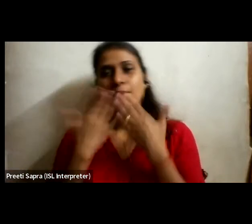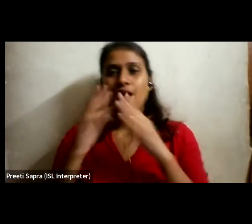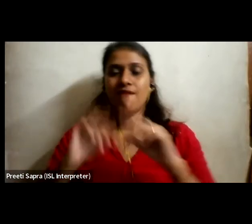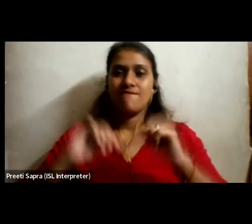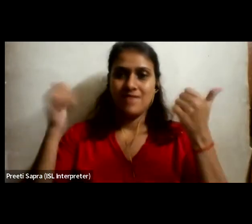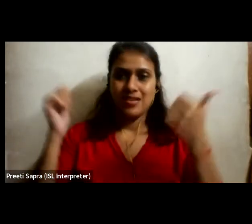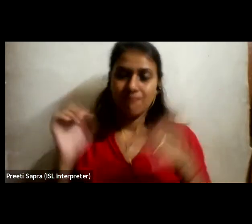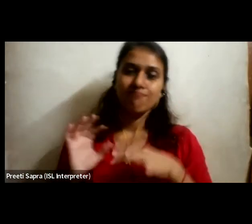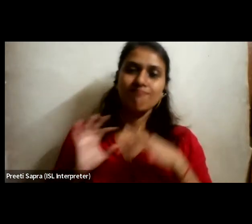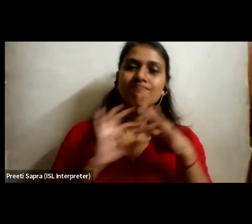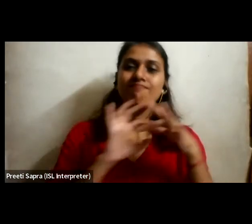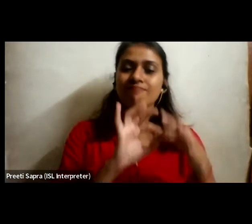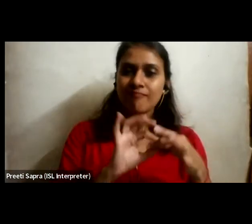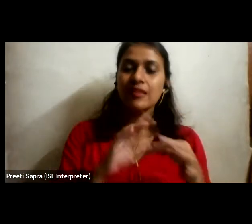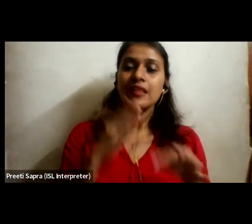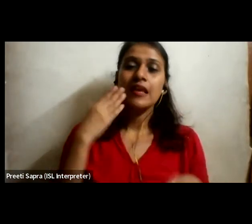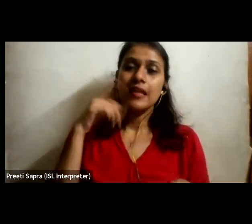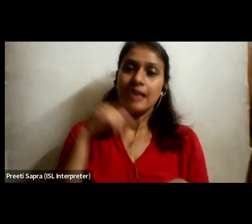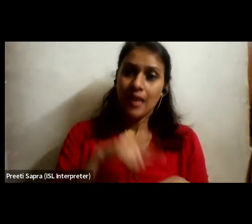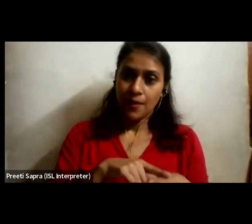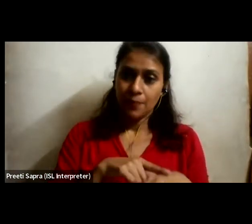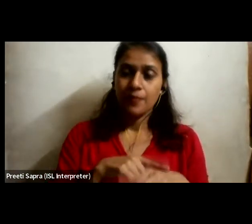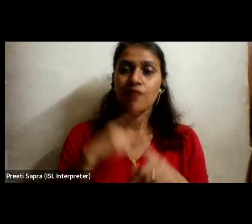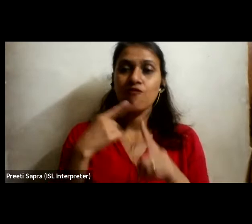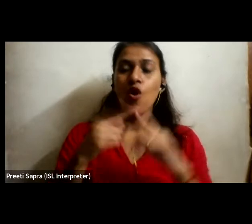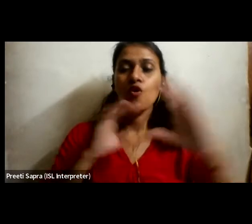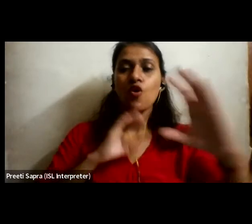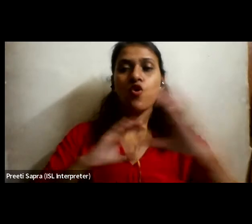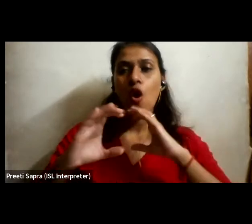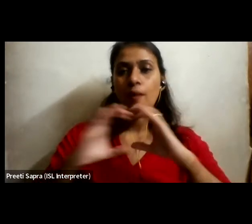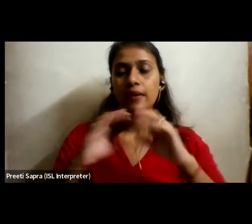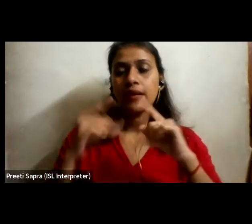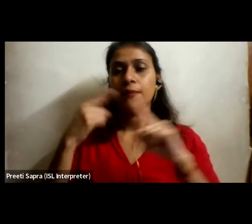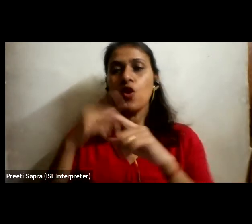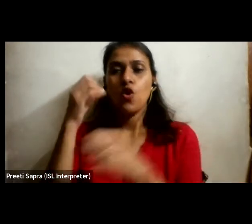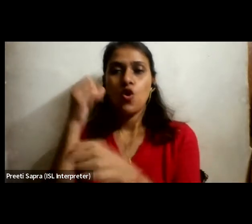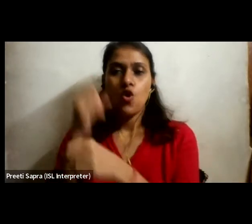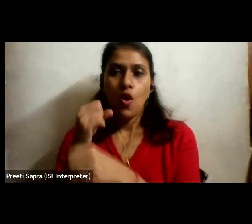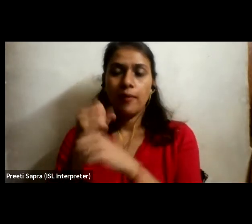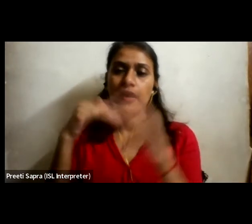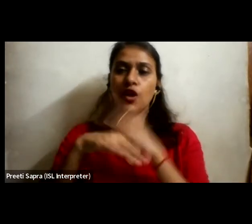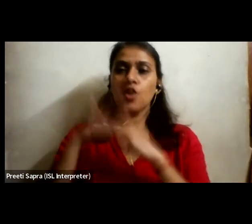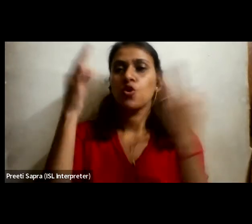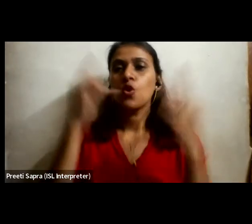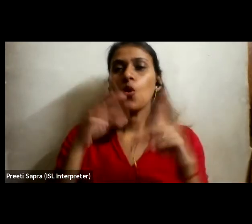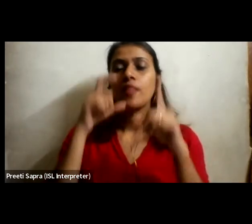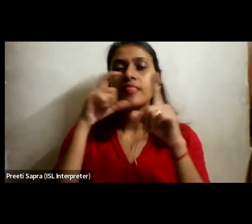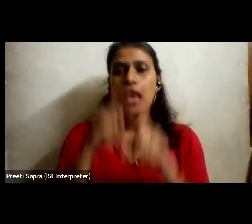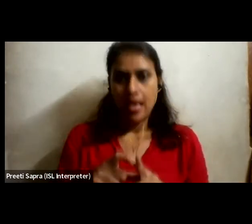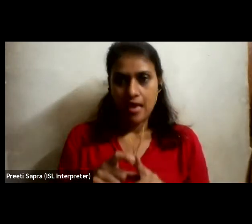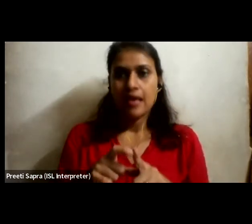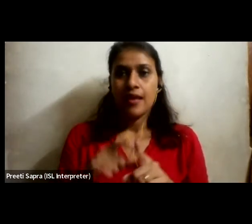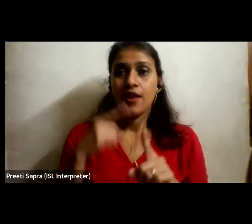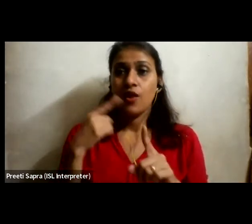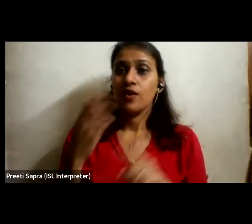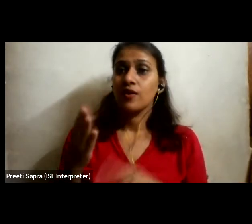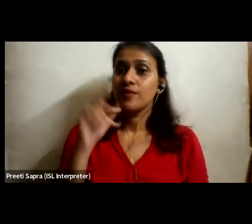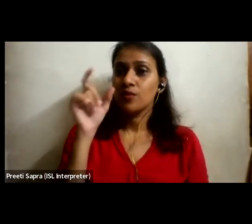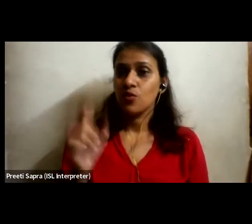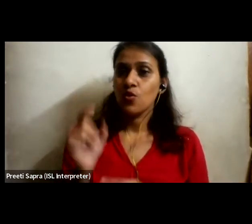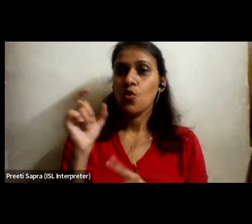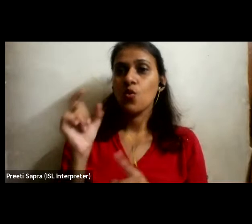Partners, as well as at the Center for Communication Governance at NLU Delhi, and like Udbhav at